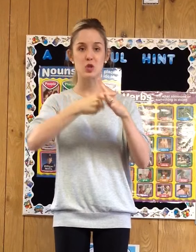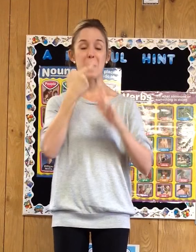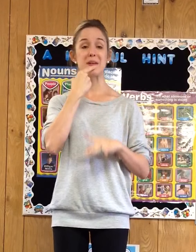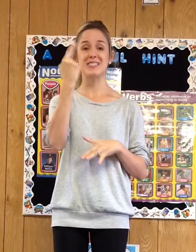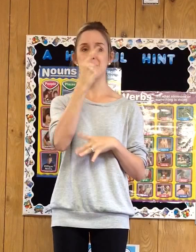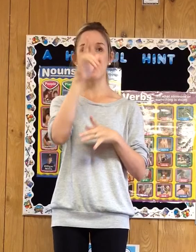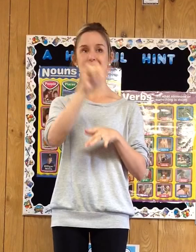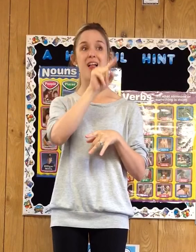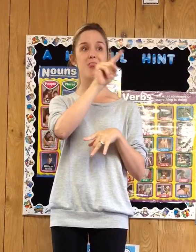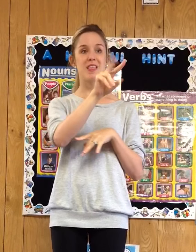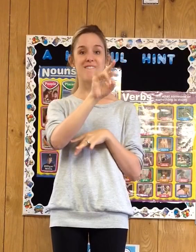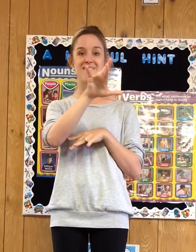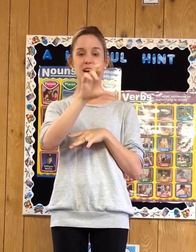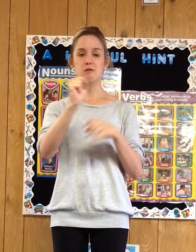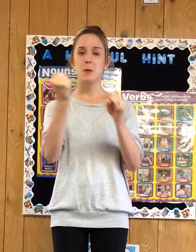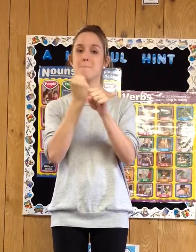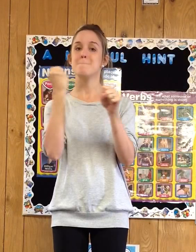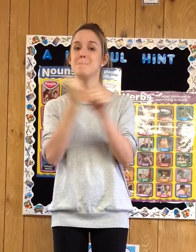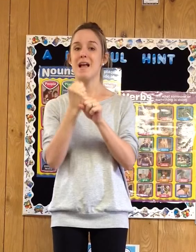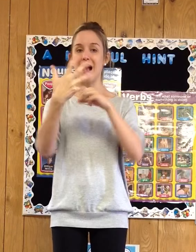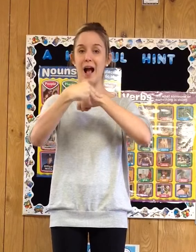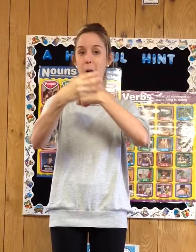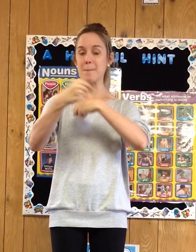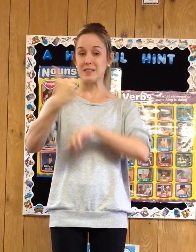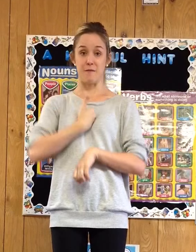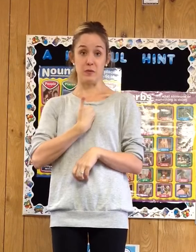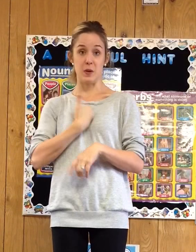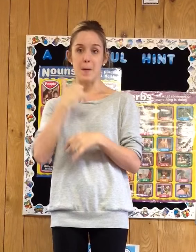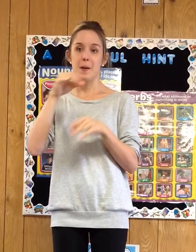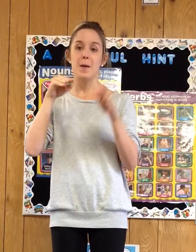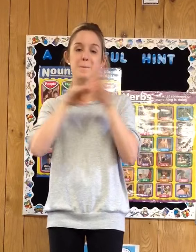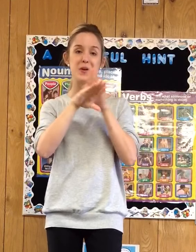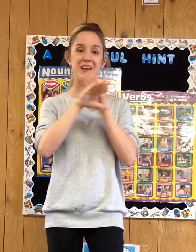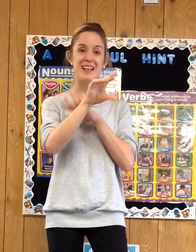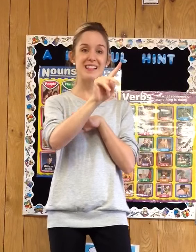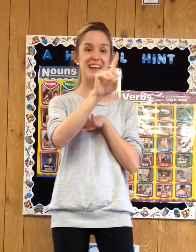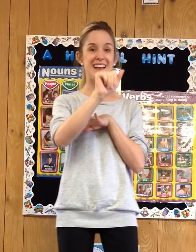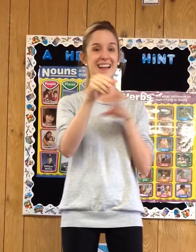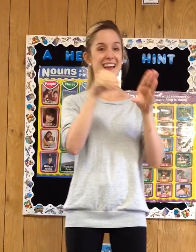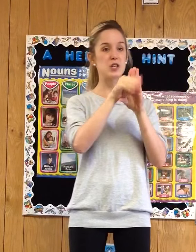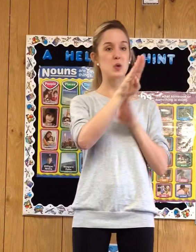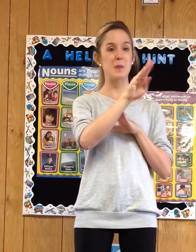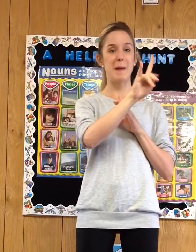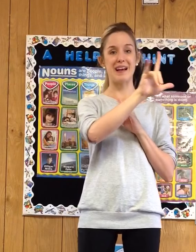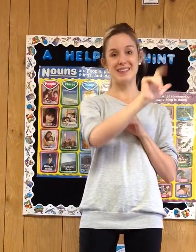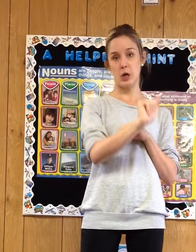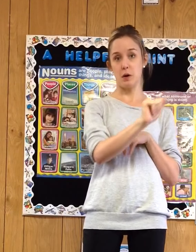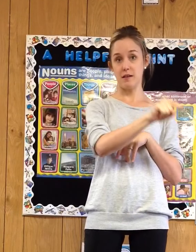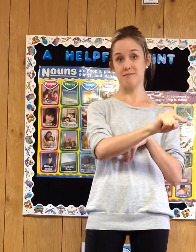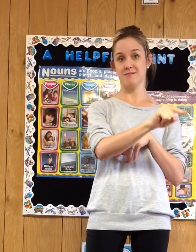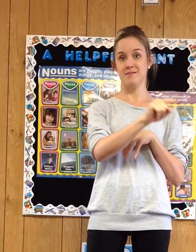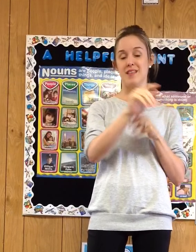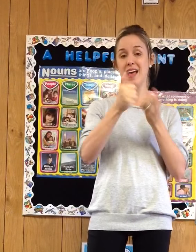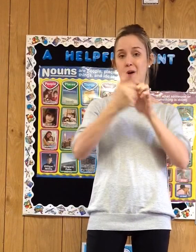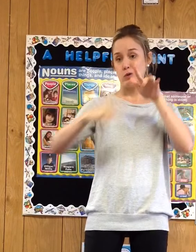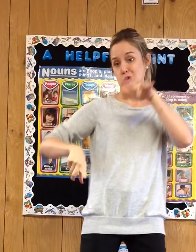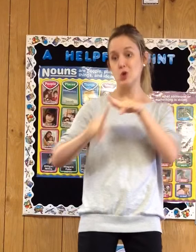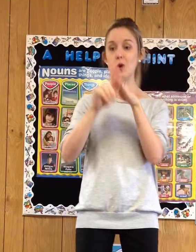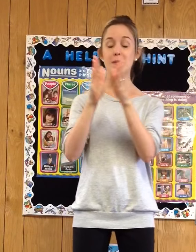like these viruses make copies of themselves by slipping their DNA into a bacterium. The way this showed up in the textbook, it looked